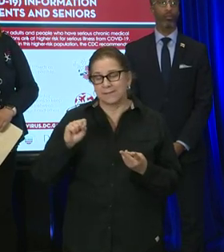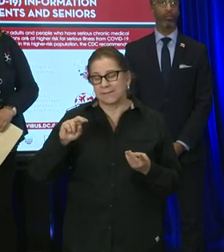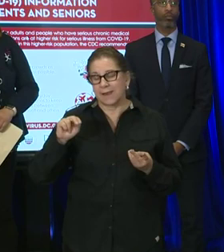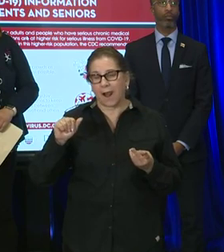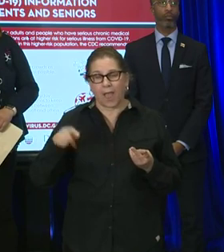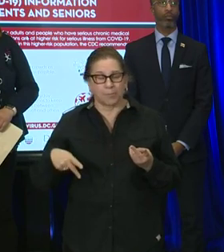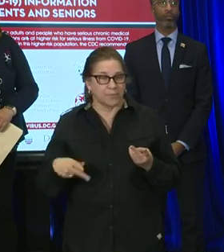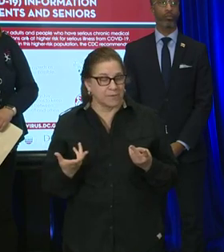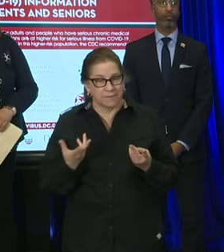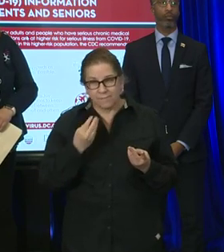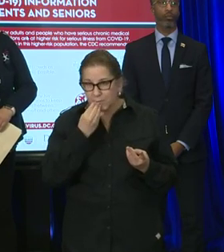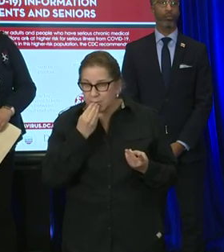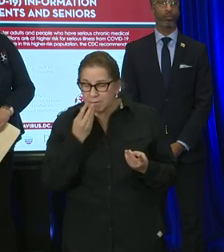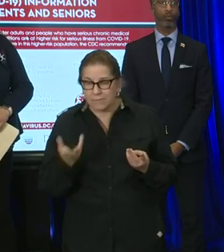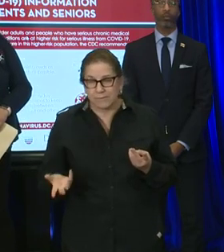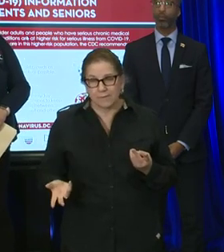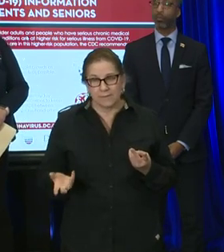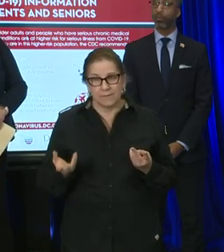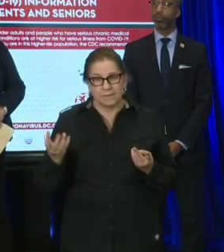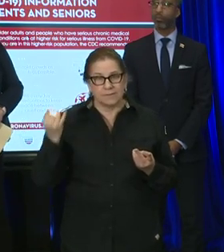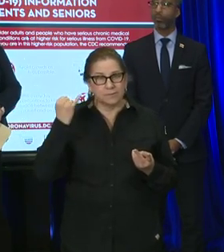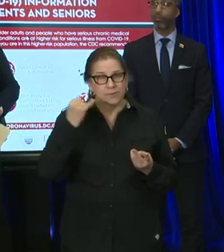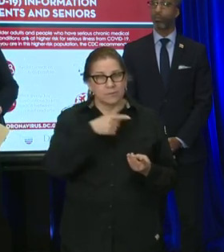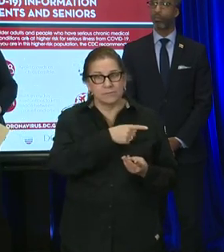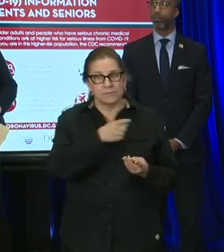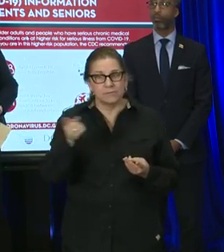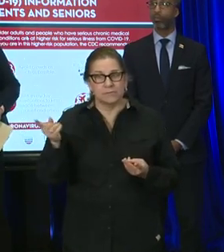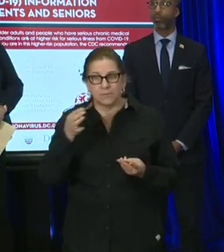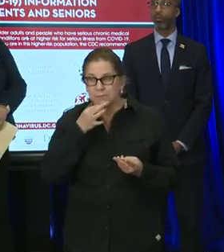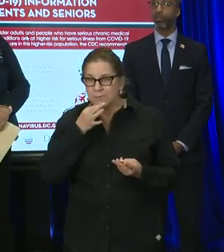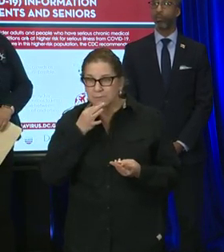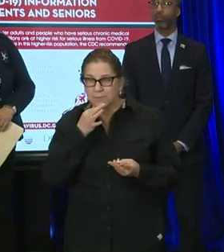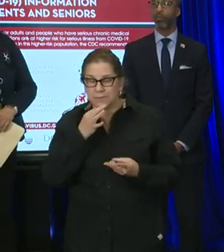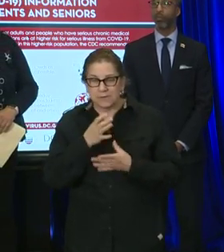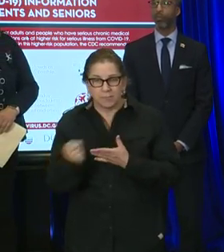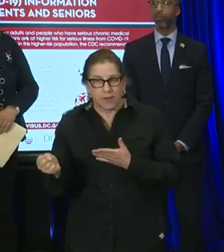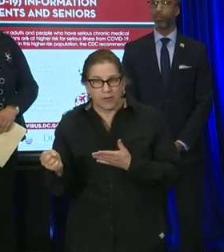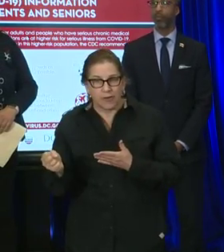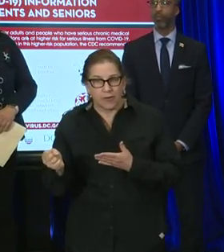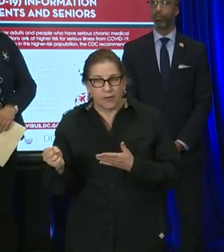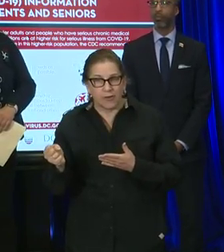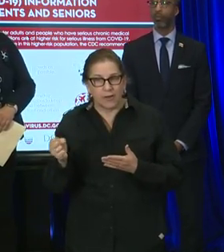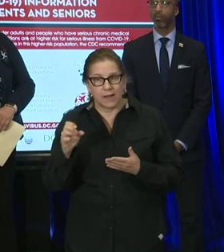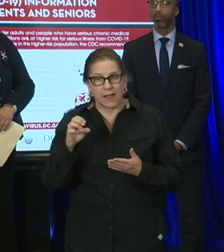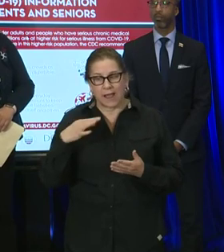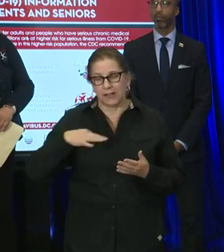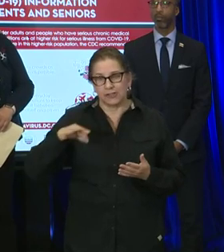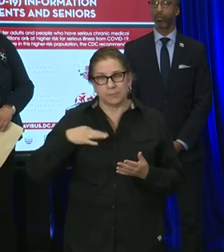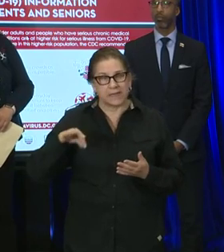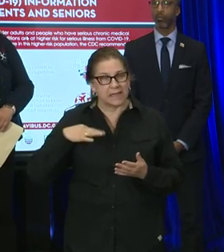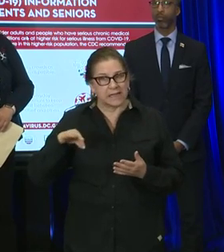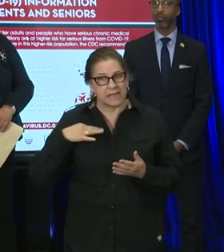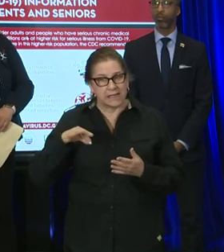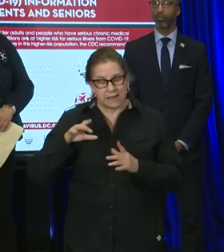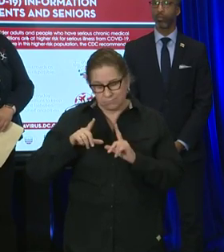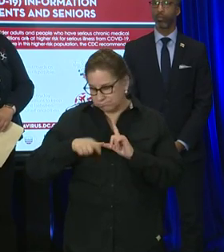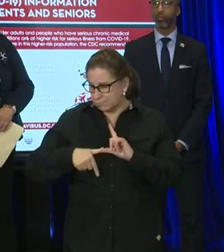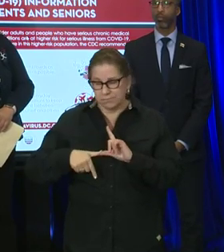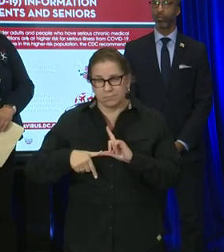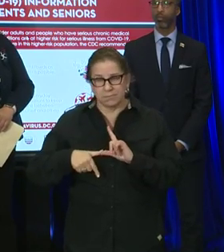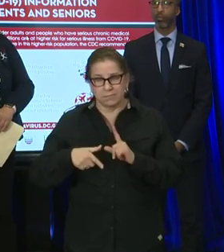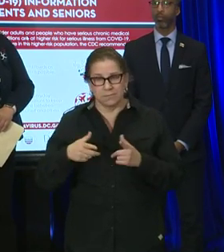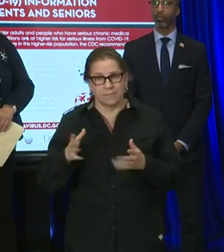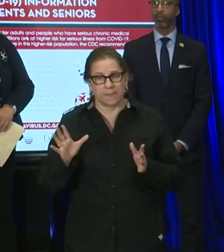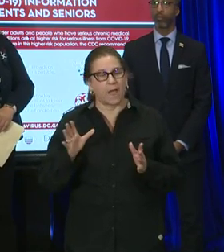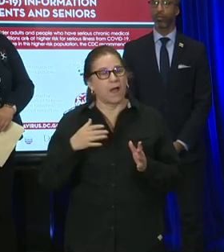benefits, if your eligibility is expiring during a public emergency, we have been able to extend